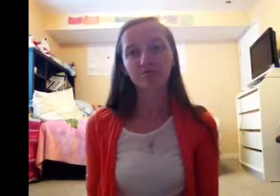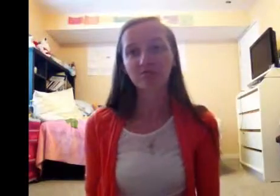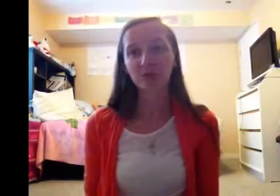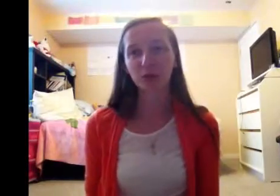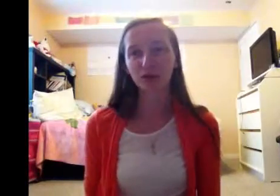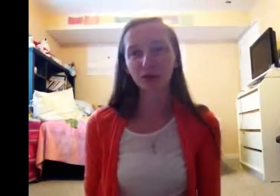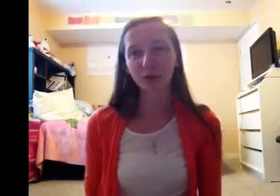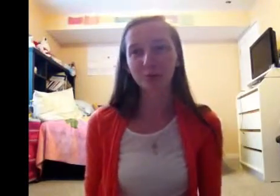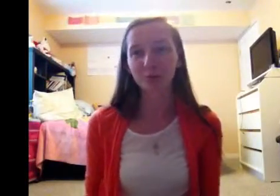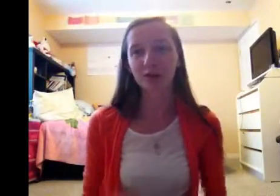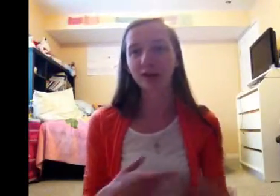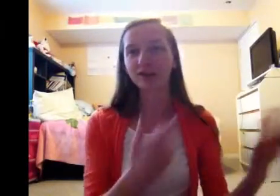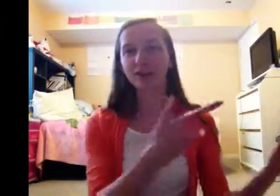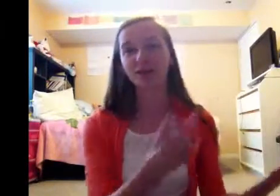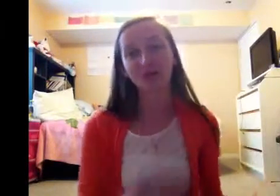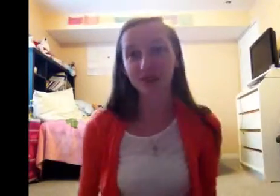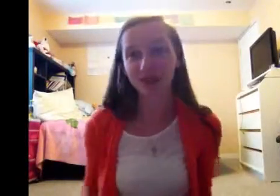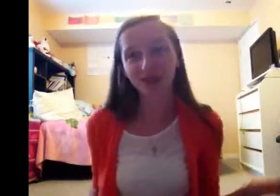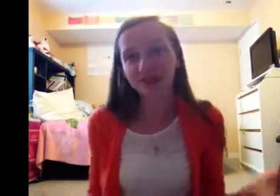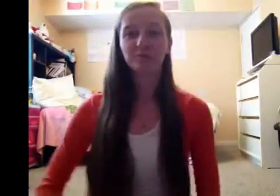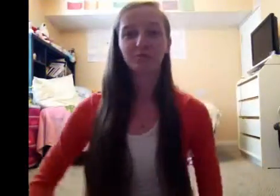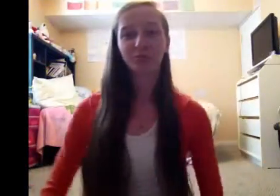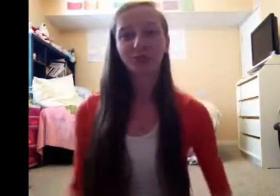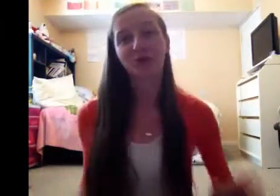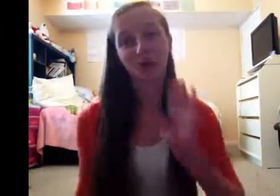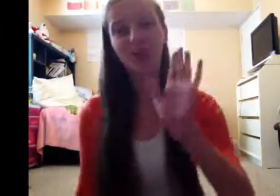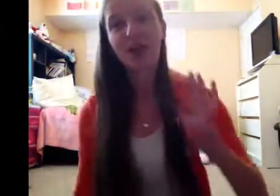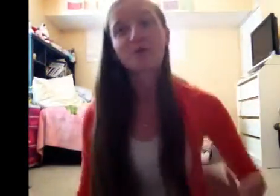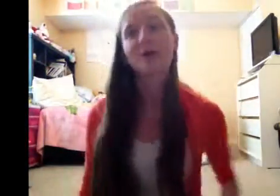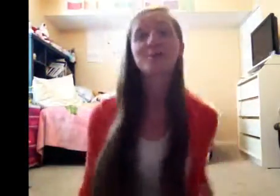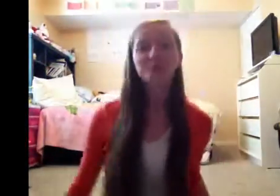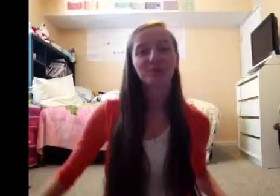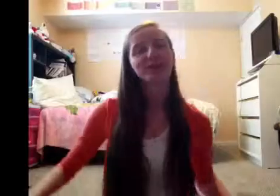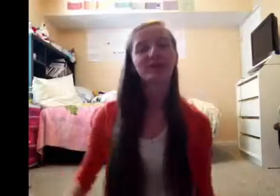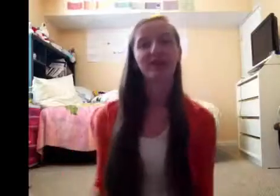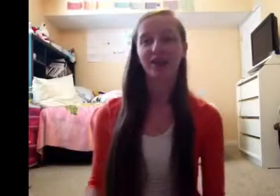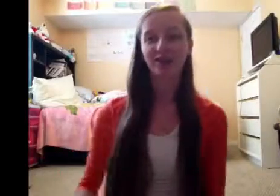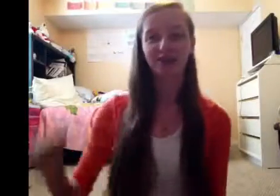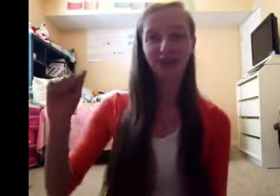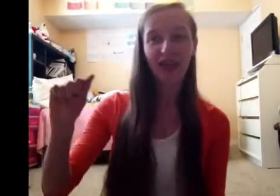It's basically it. Kind of like, you know, ABCs. So we start with the alphabet. Okay, so this is A,